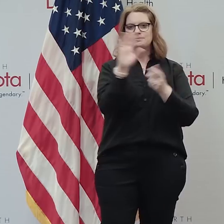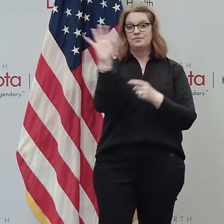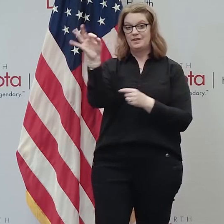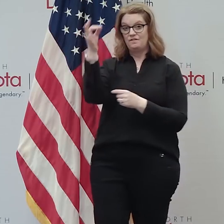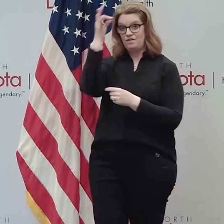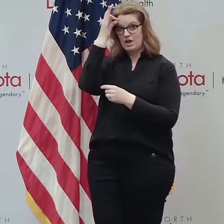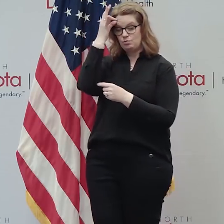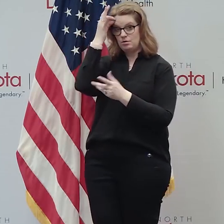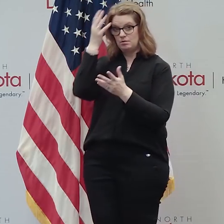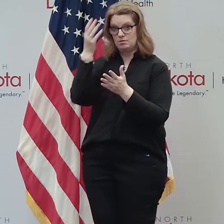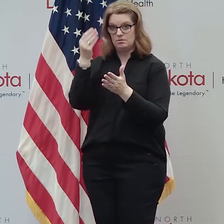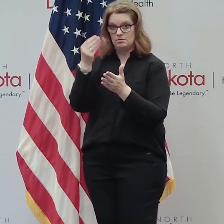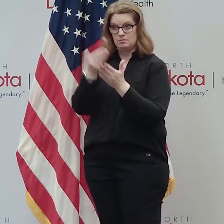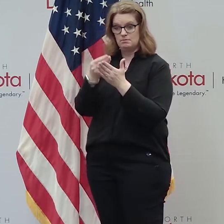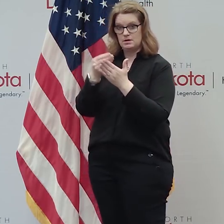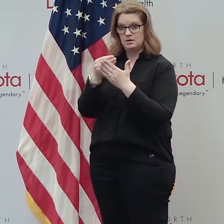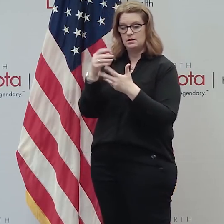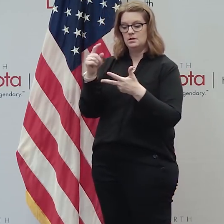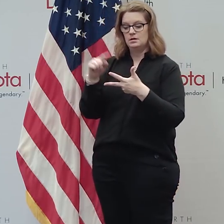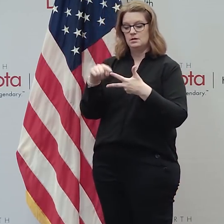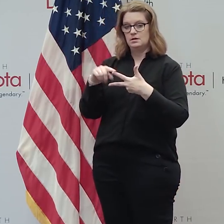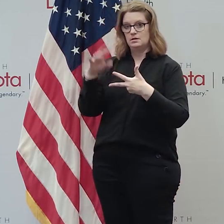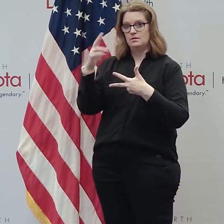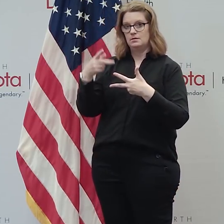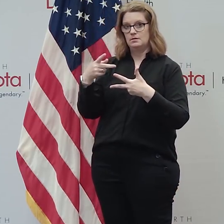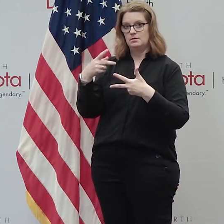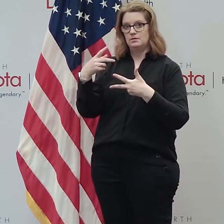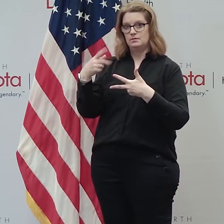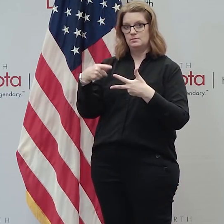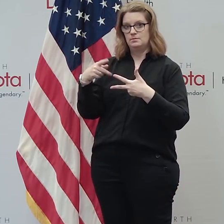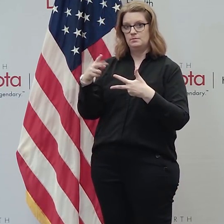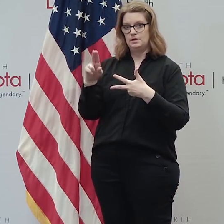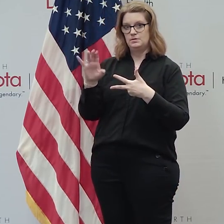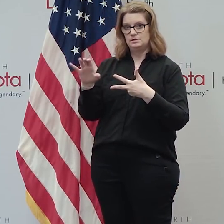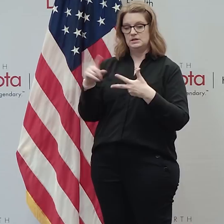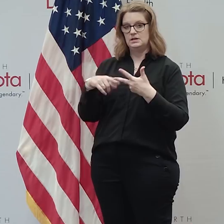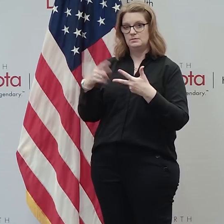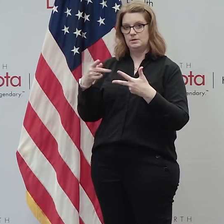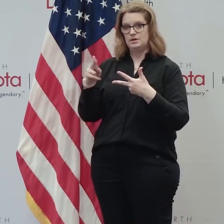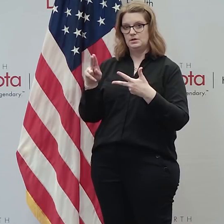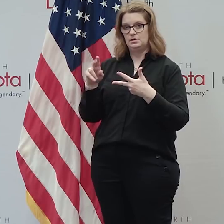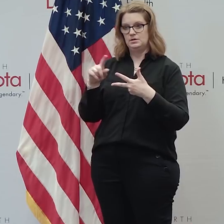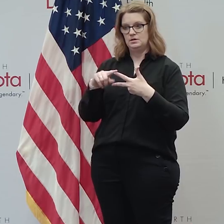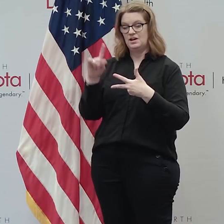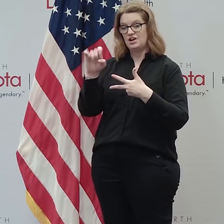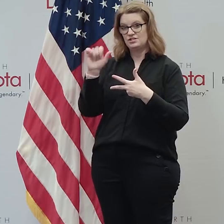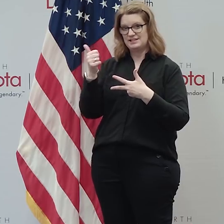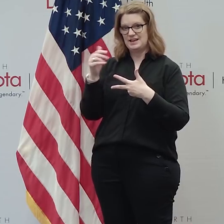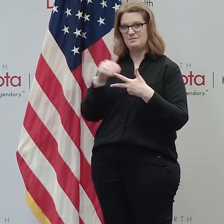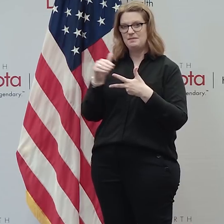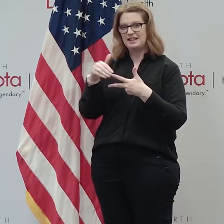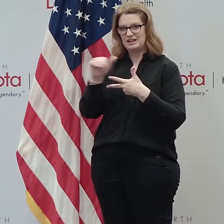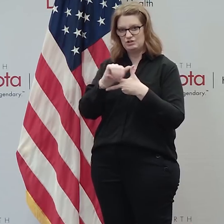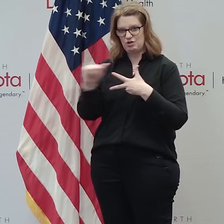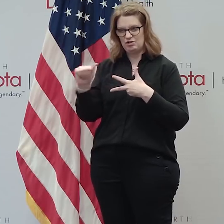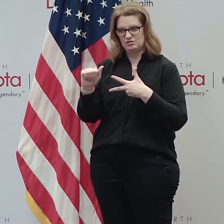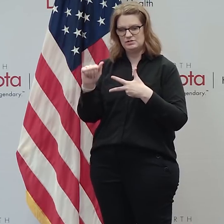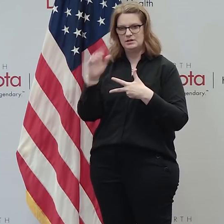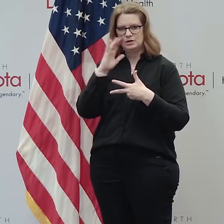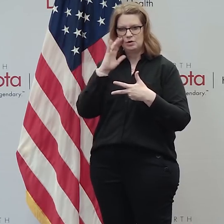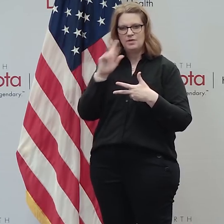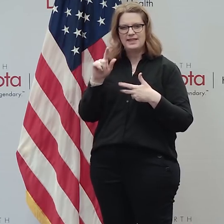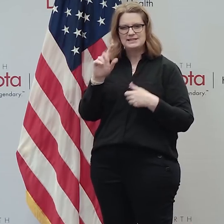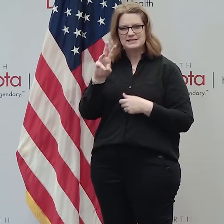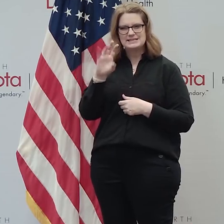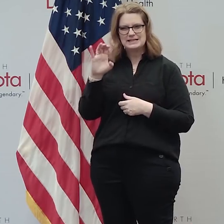federal pandemic emergency unemployment claims that have gone out, $110 million. That's the $600